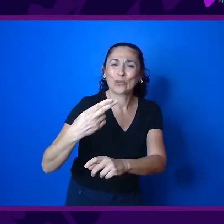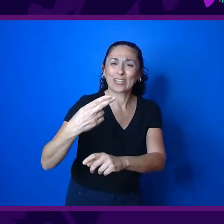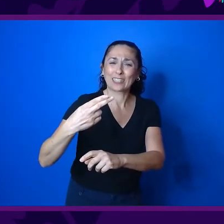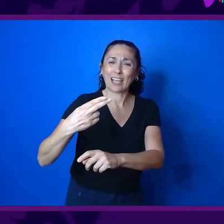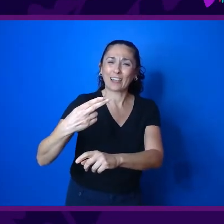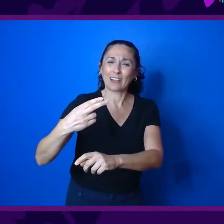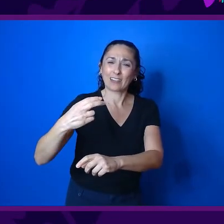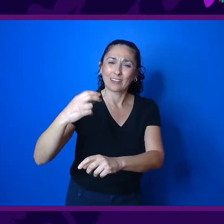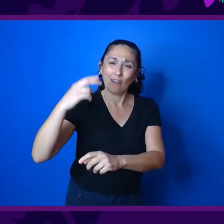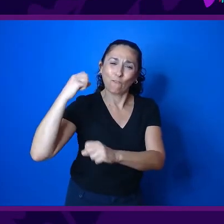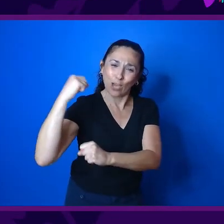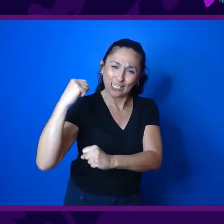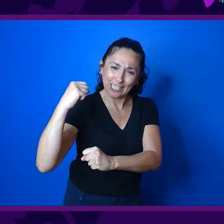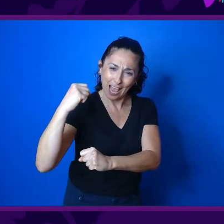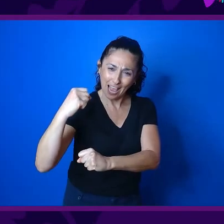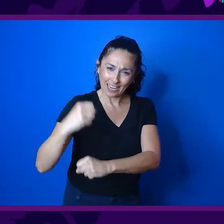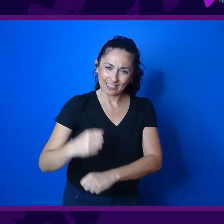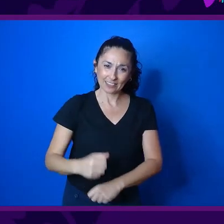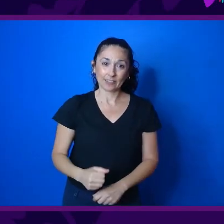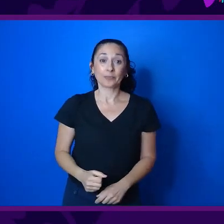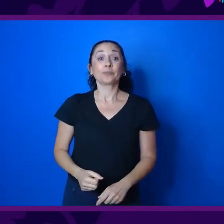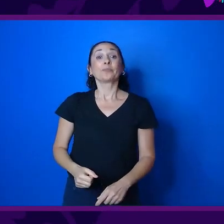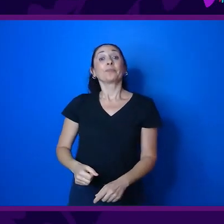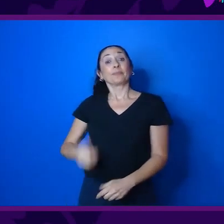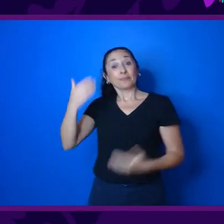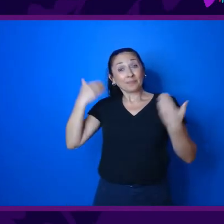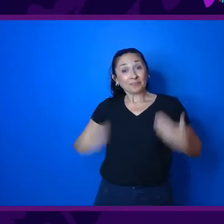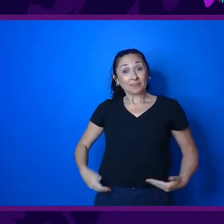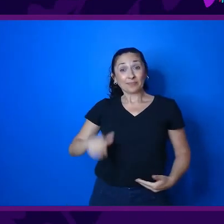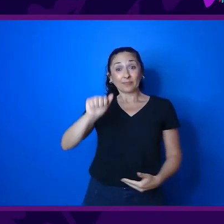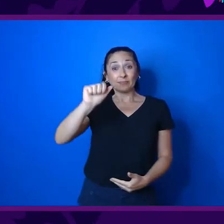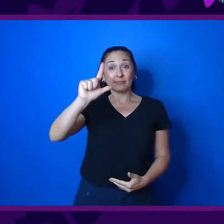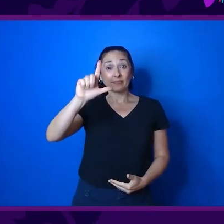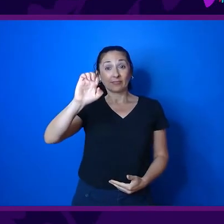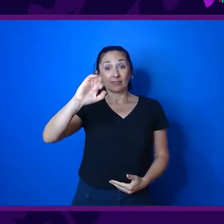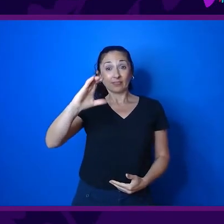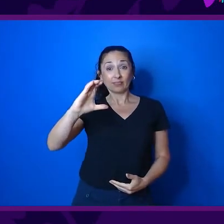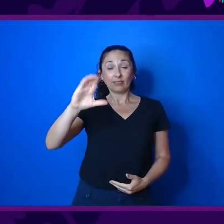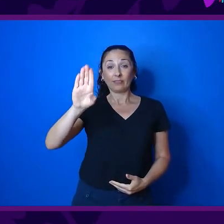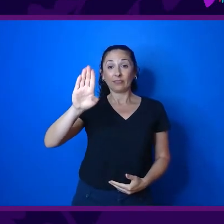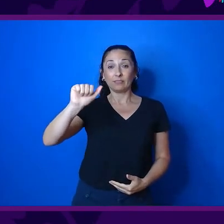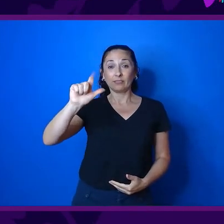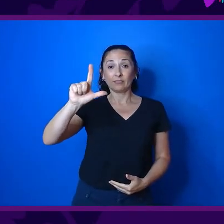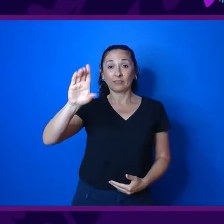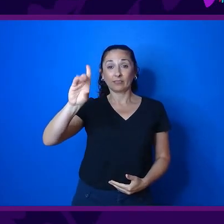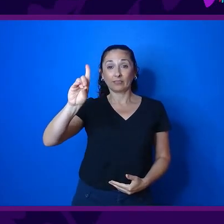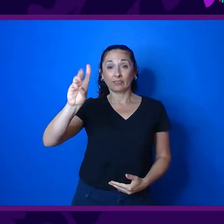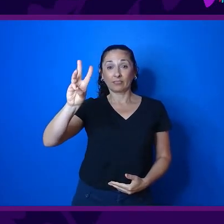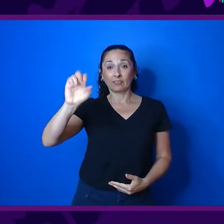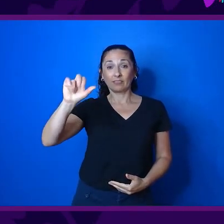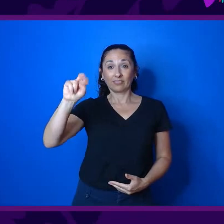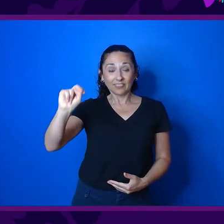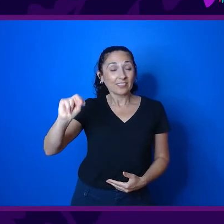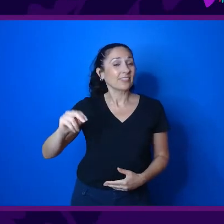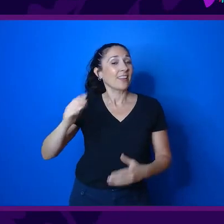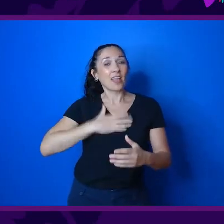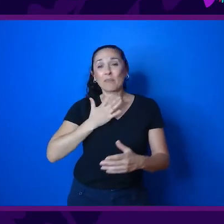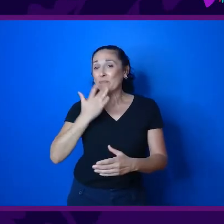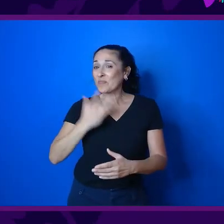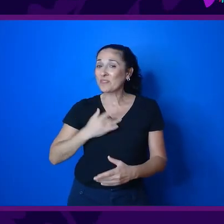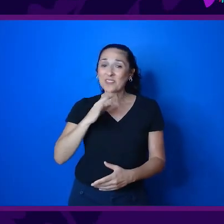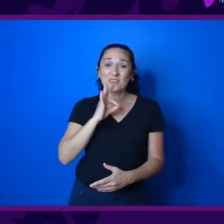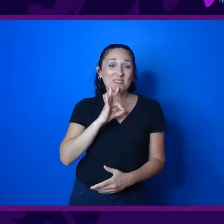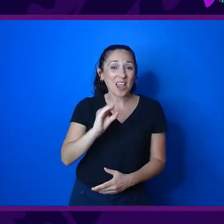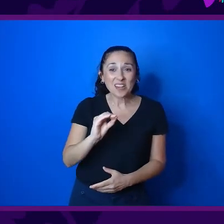Adios. Hey, it's Alec Baldwin here. I wanted to wish a happy birthday, a happy 90th birthday to Dolores Huerta, one of the